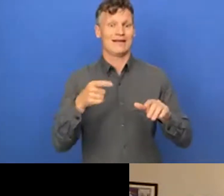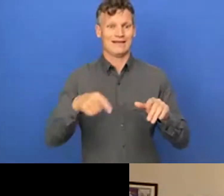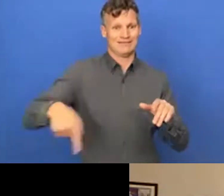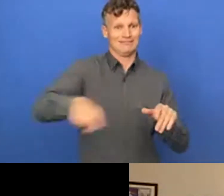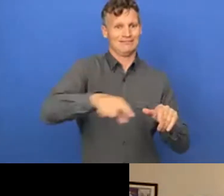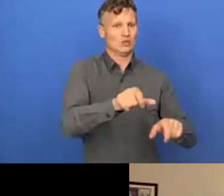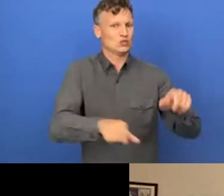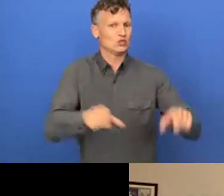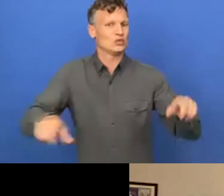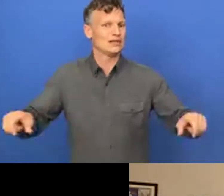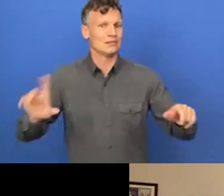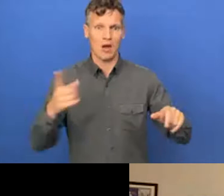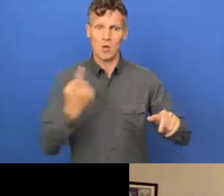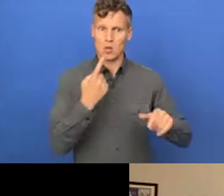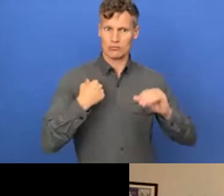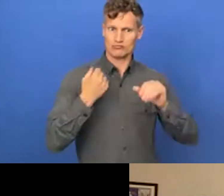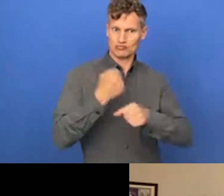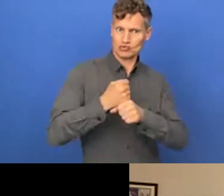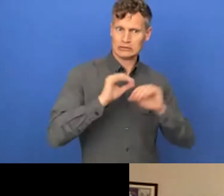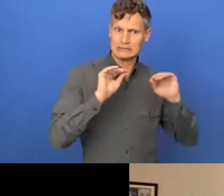to this idea, this issue of